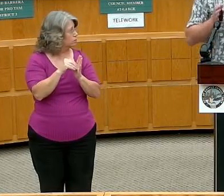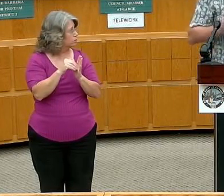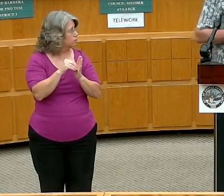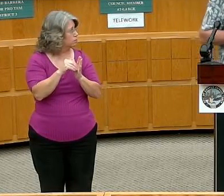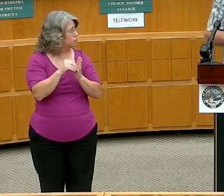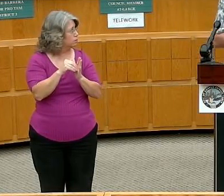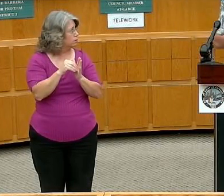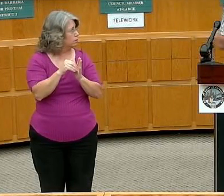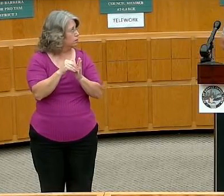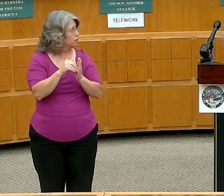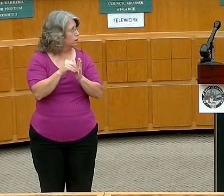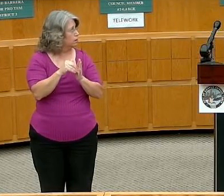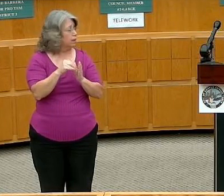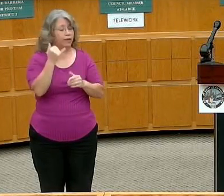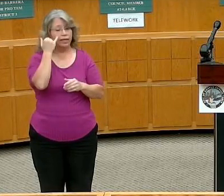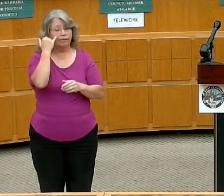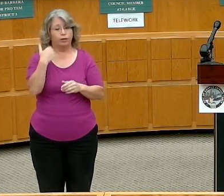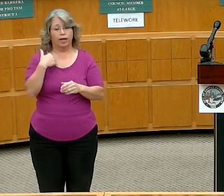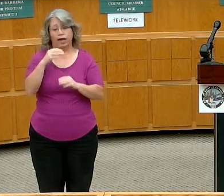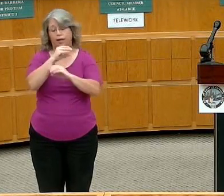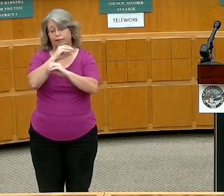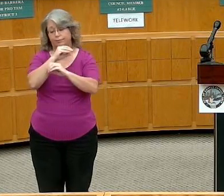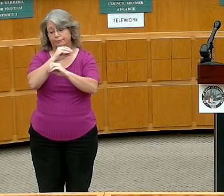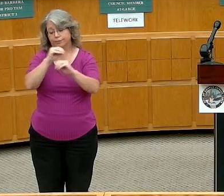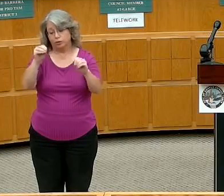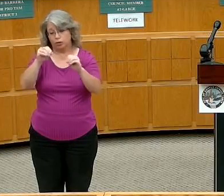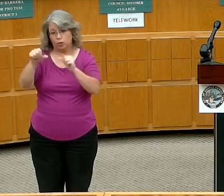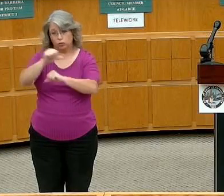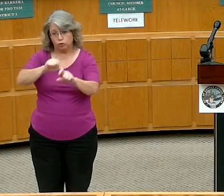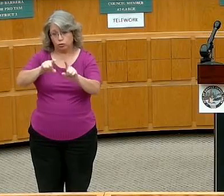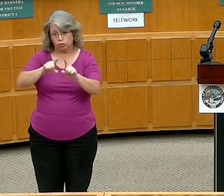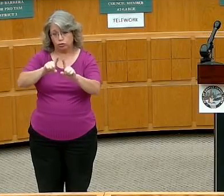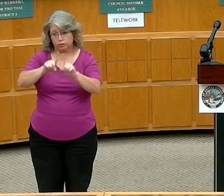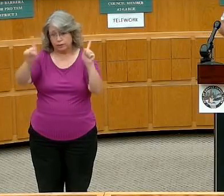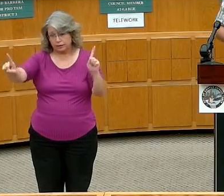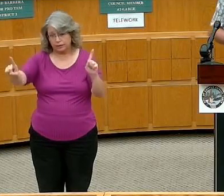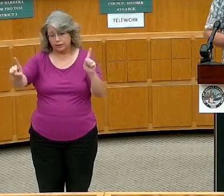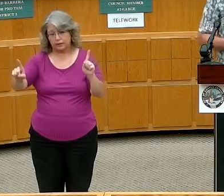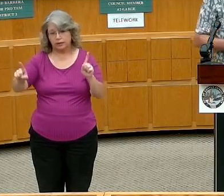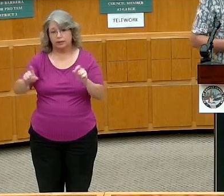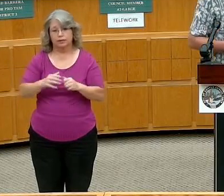no social distancing ever, end social distancing today, we're somewhere around